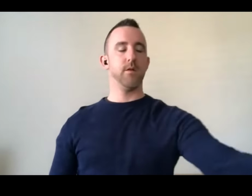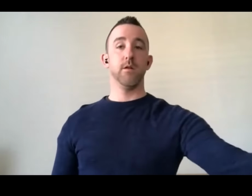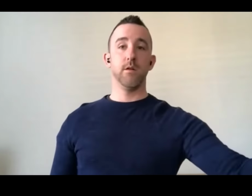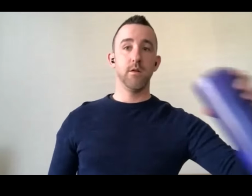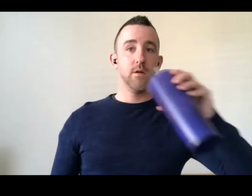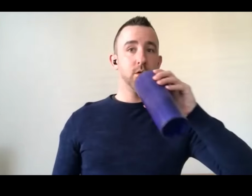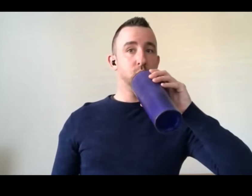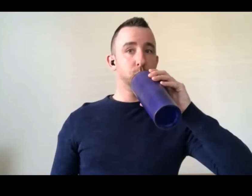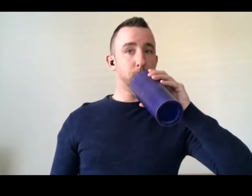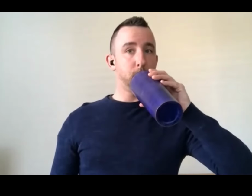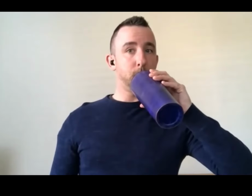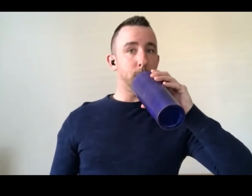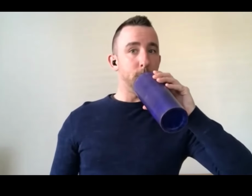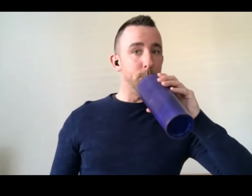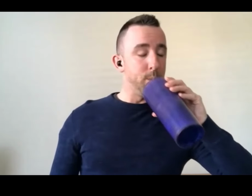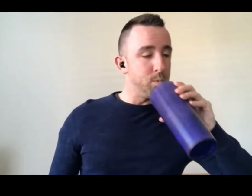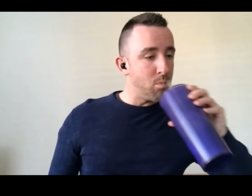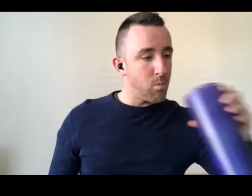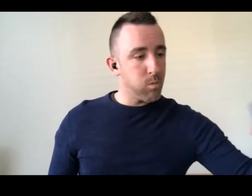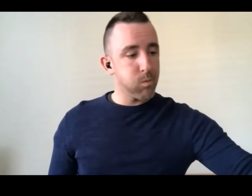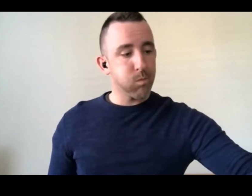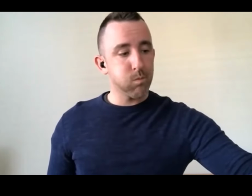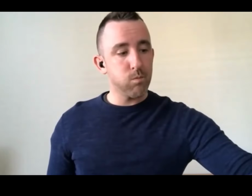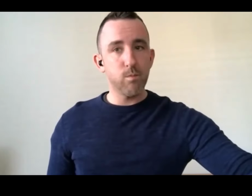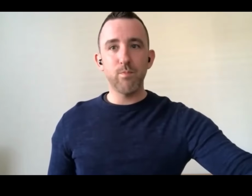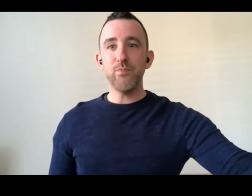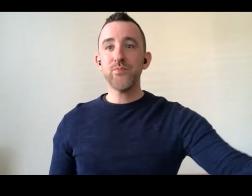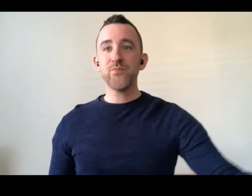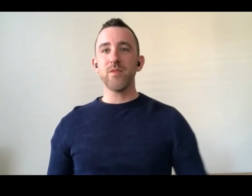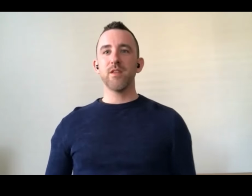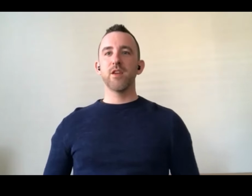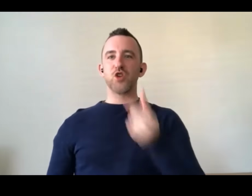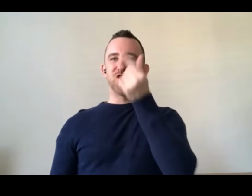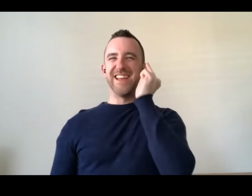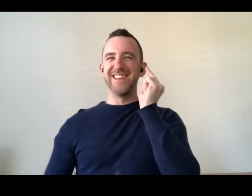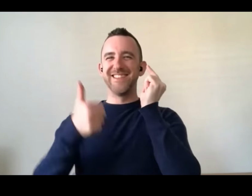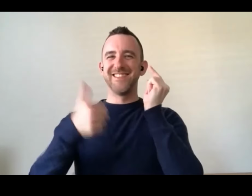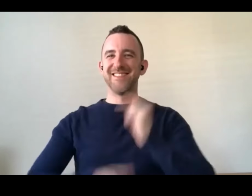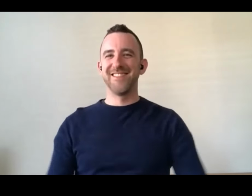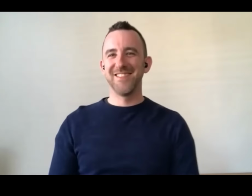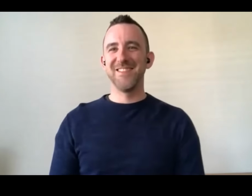Yeah. Cool. Jeffrey, thank you.